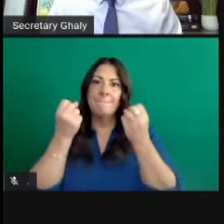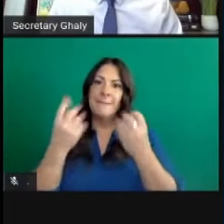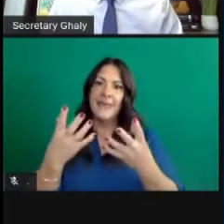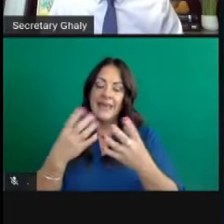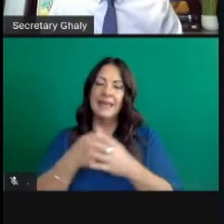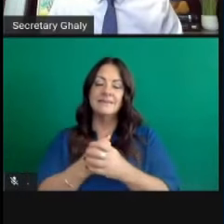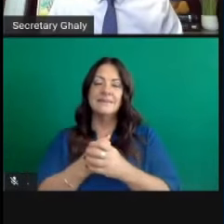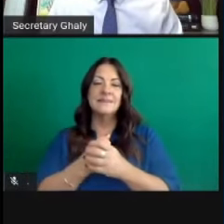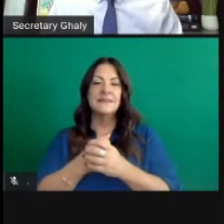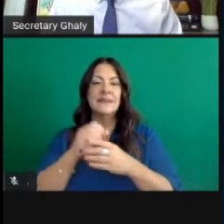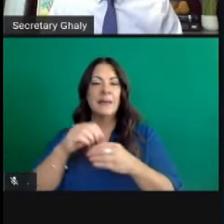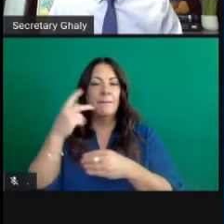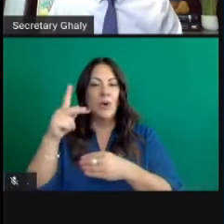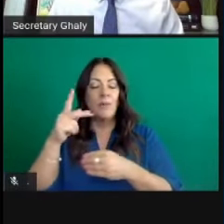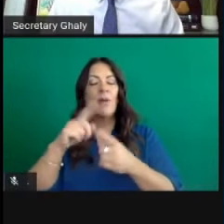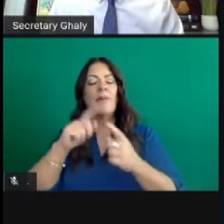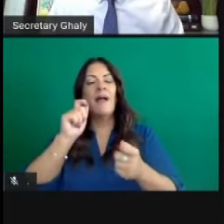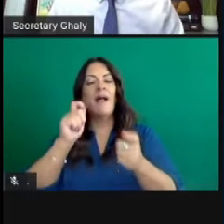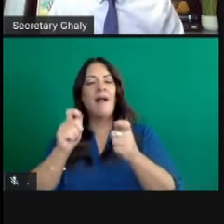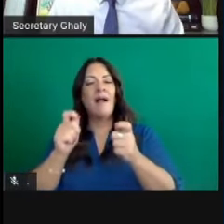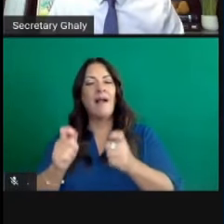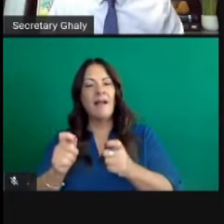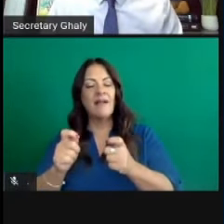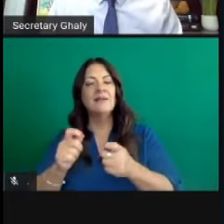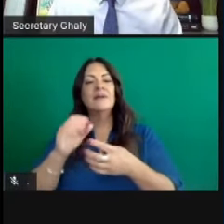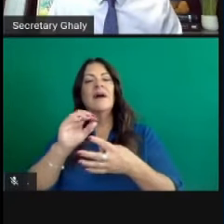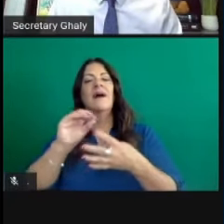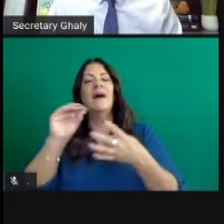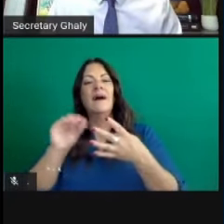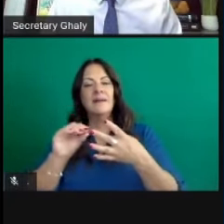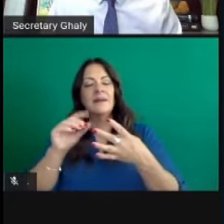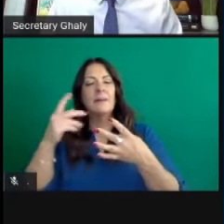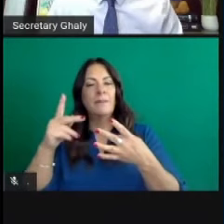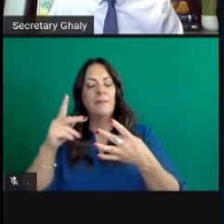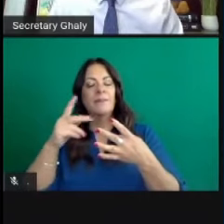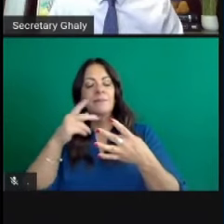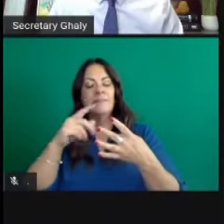though we have 1 more than last week, we have 10, nearly